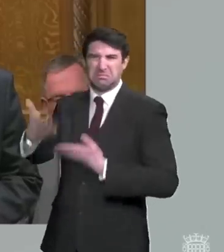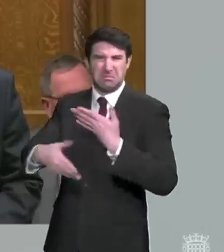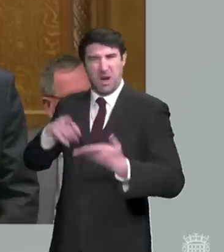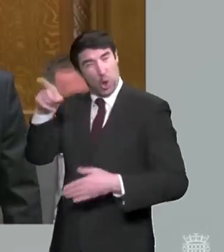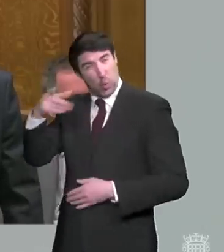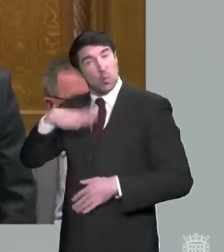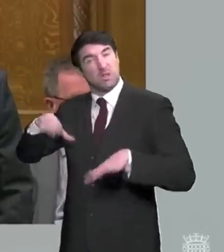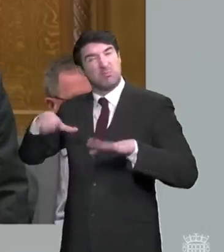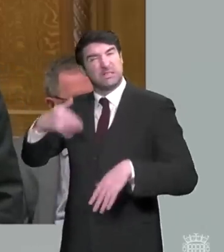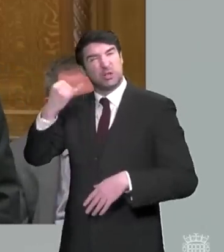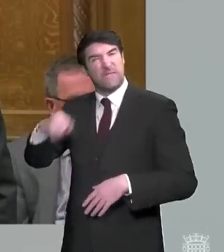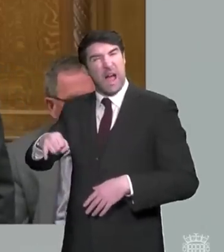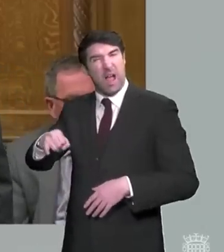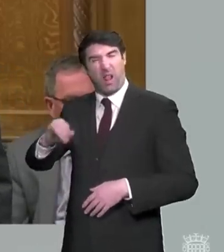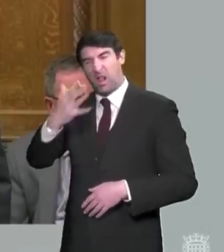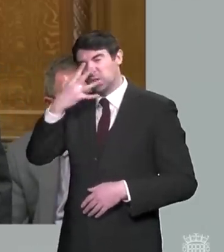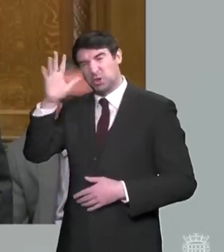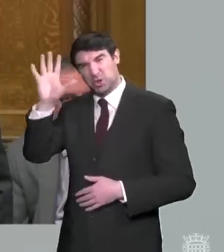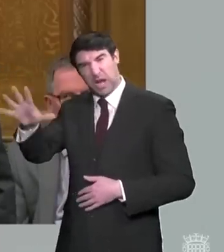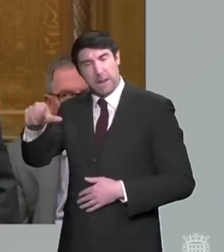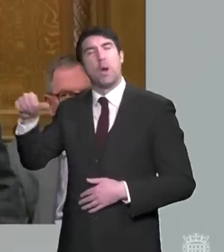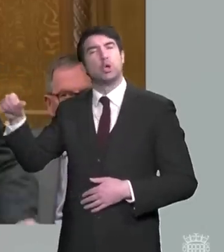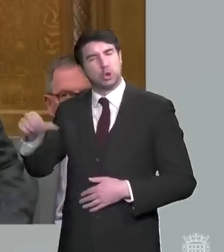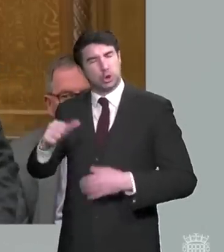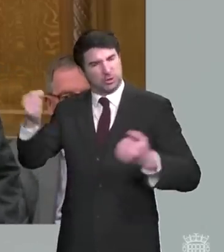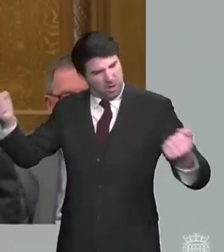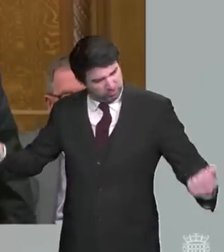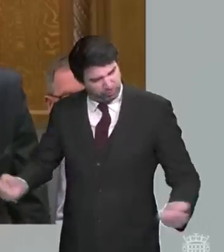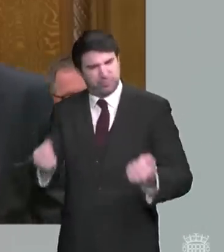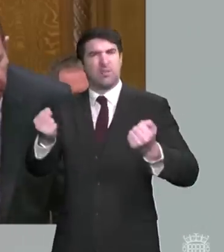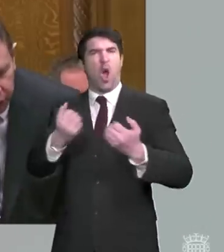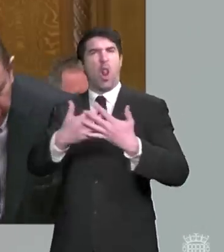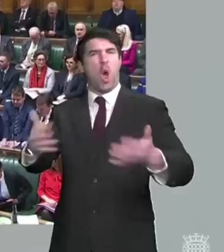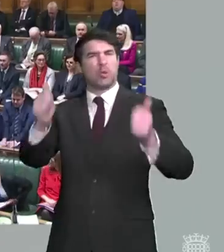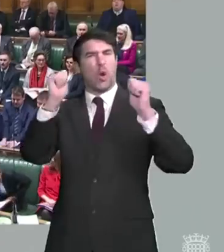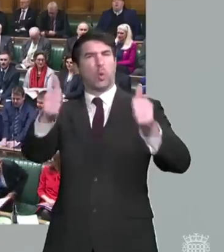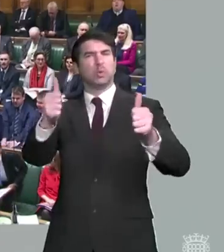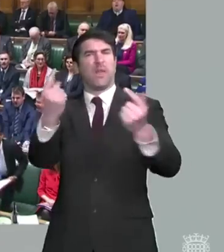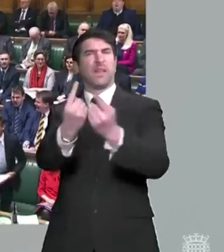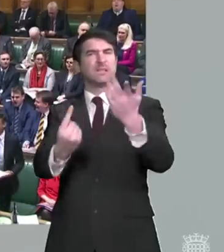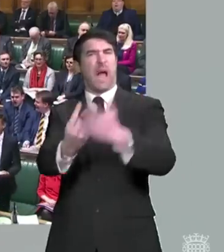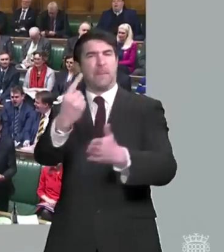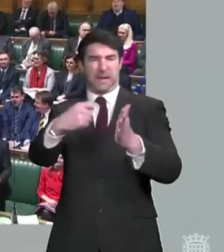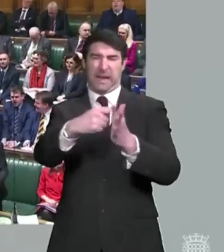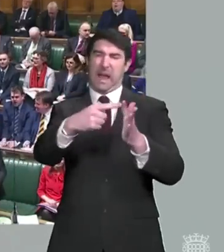And to be far more optimistic about the many good things happening in Kettering and across the country?